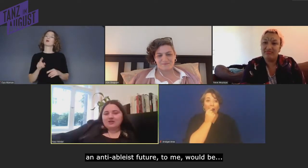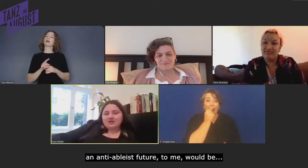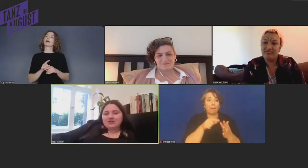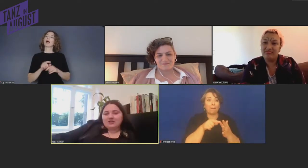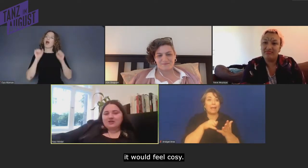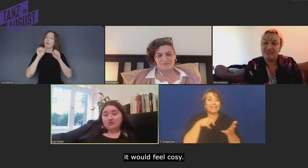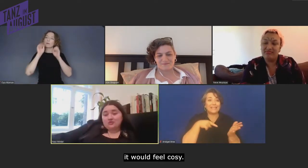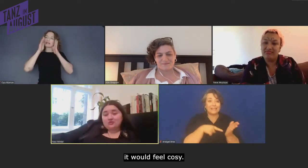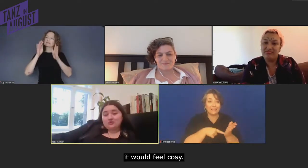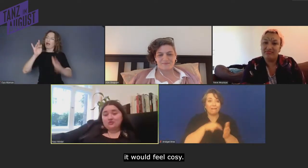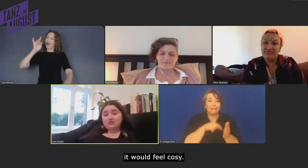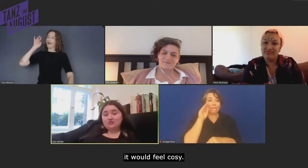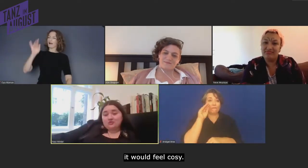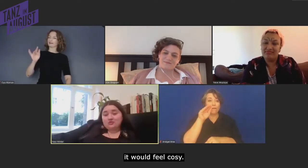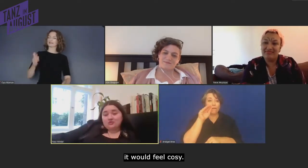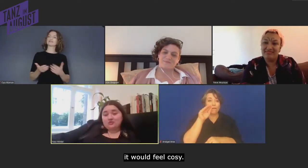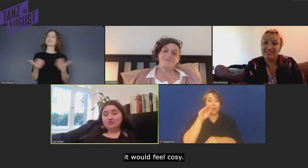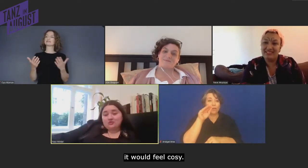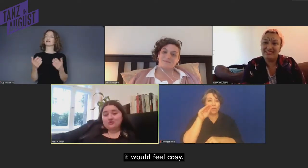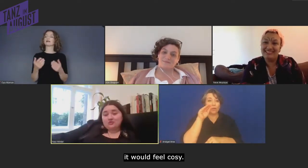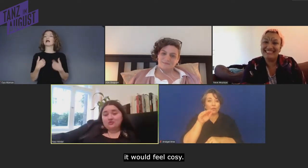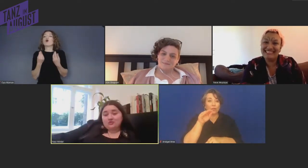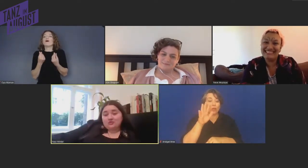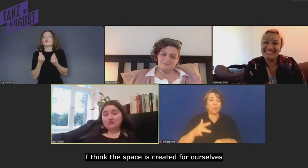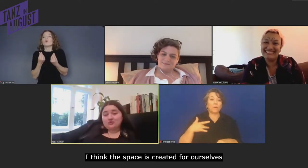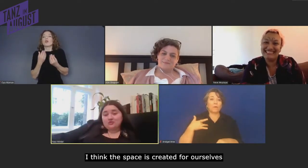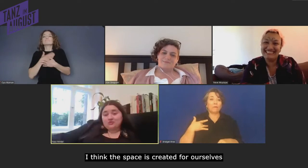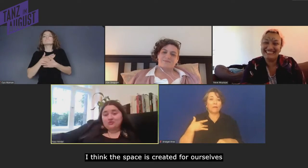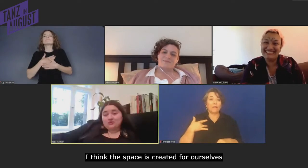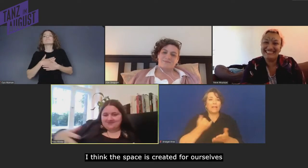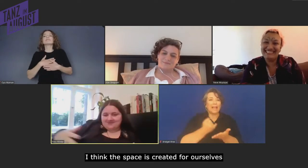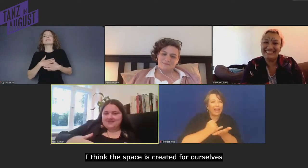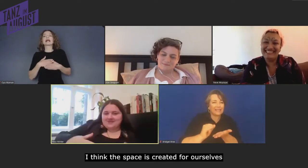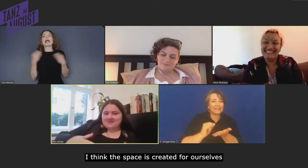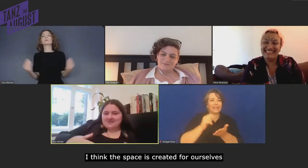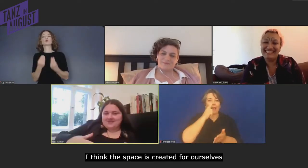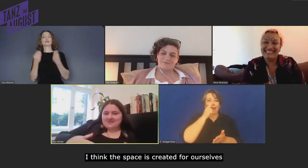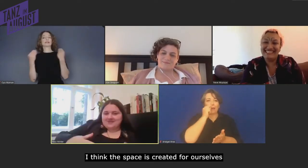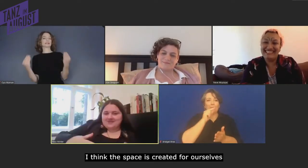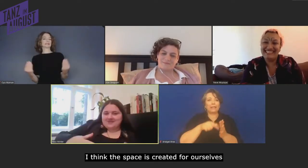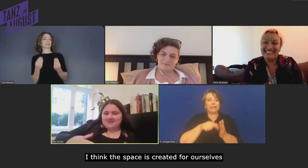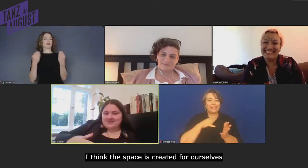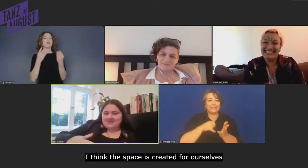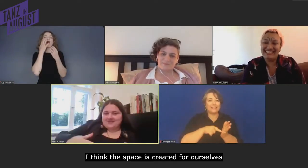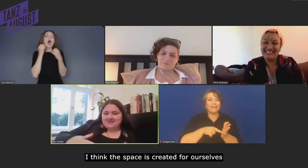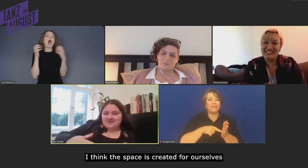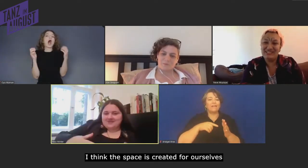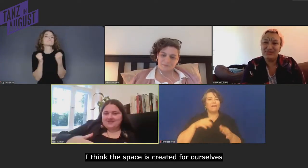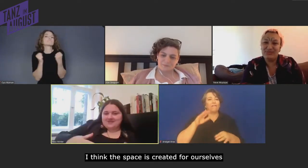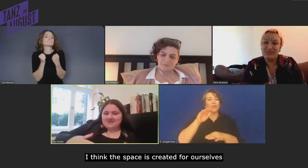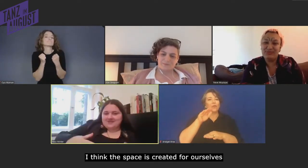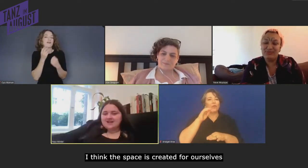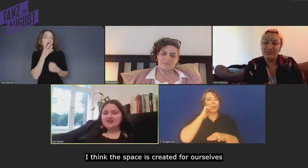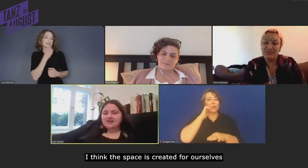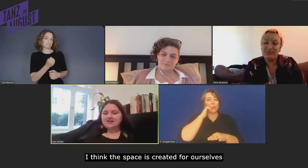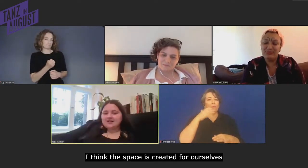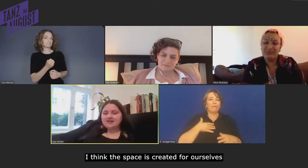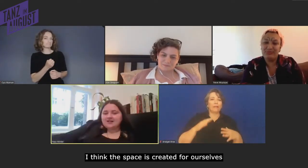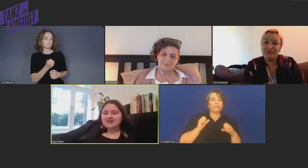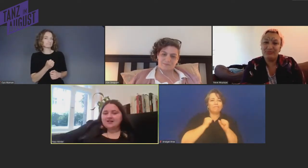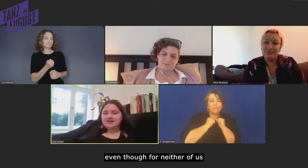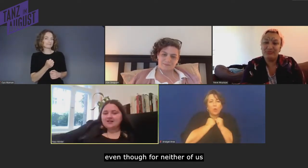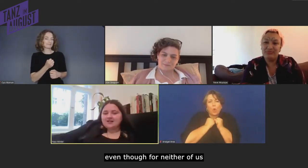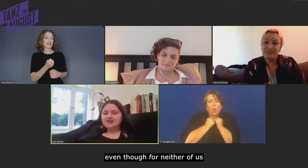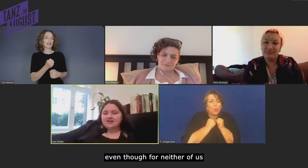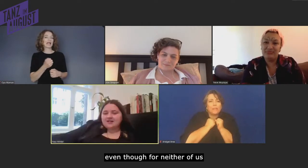it would feel cozy. And I think the spaces we created for ourselves,